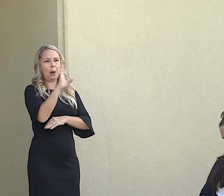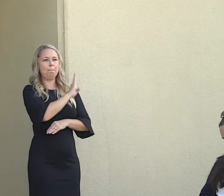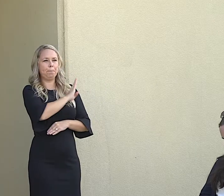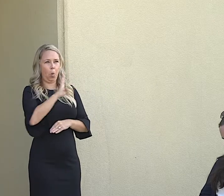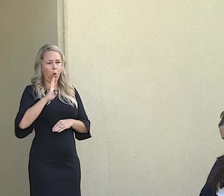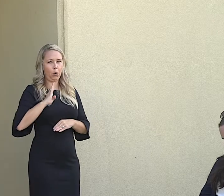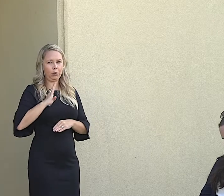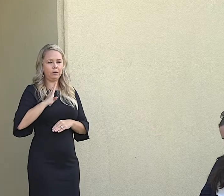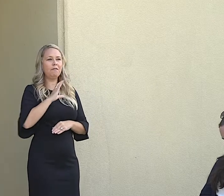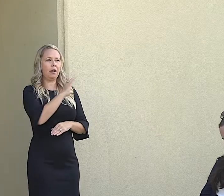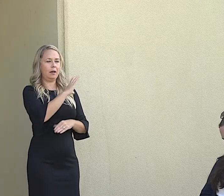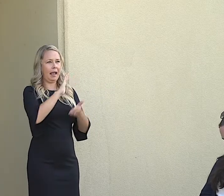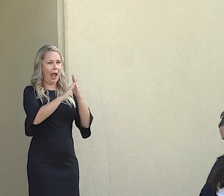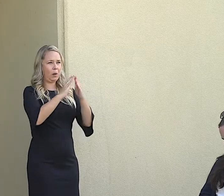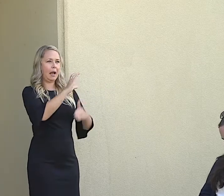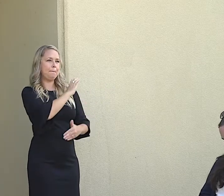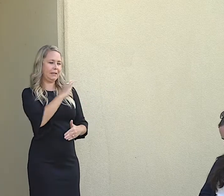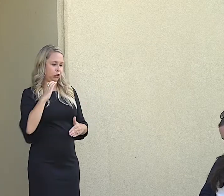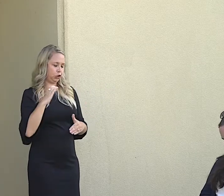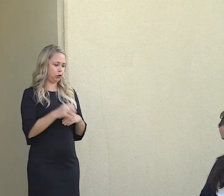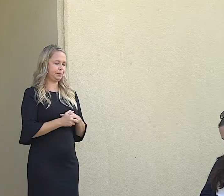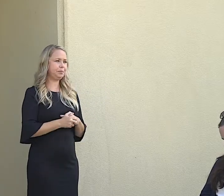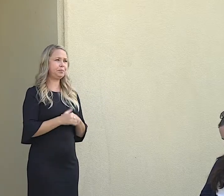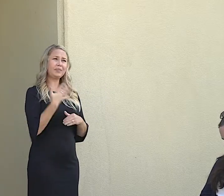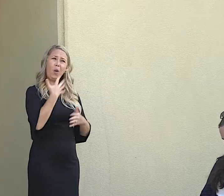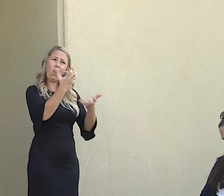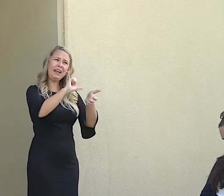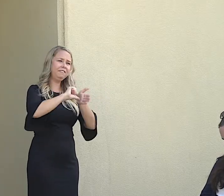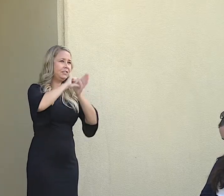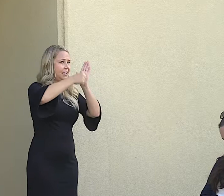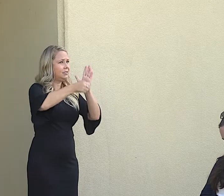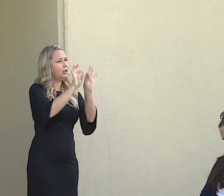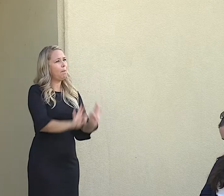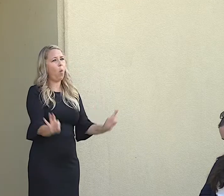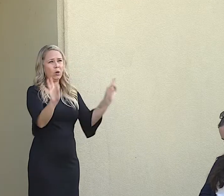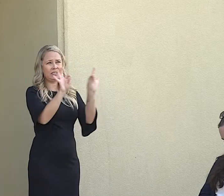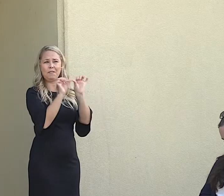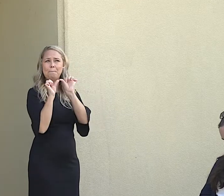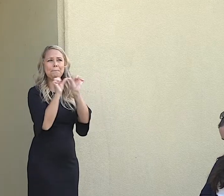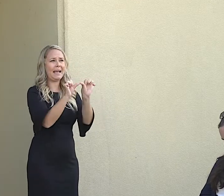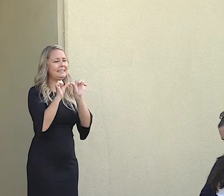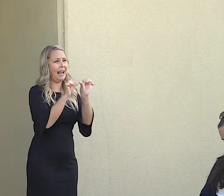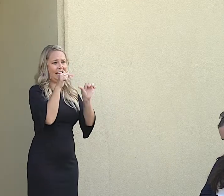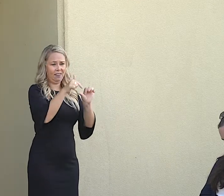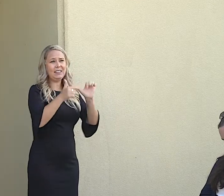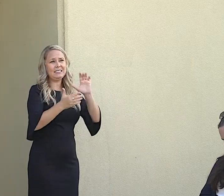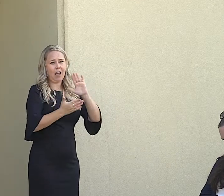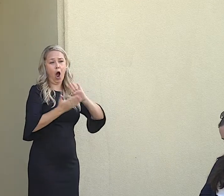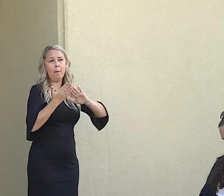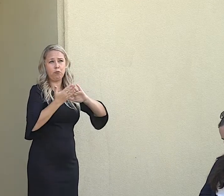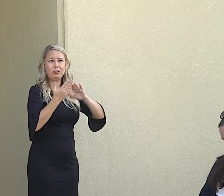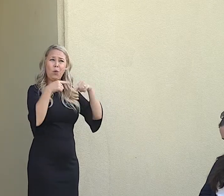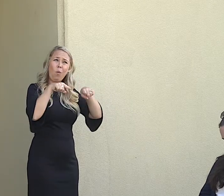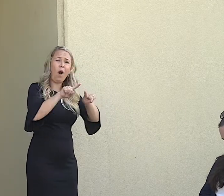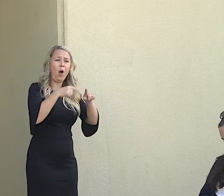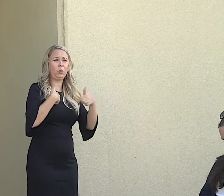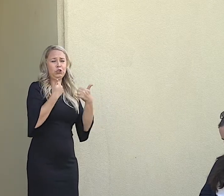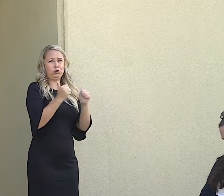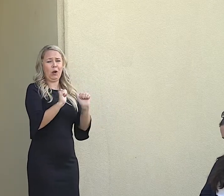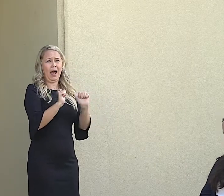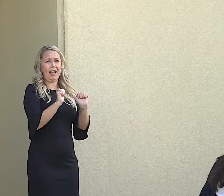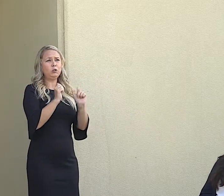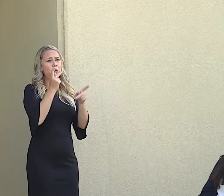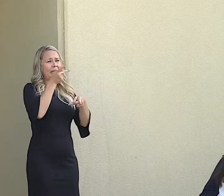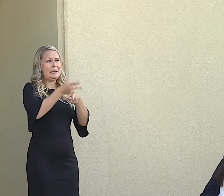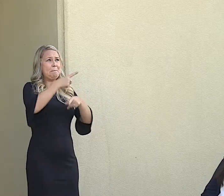of County Commissioners. I want to emphasize here the importance of maintaining these operations, why we're trying to keep